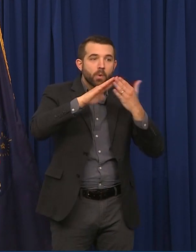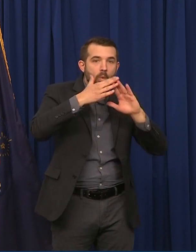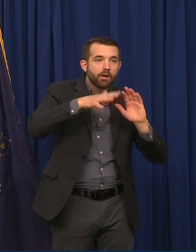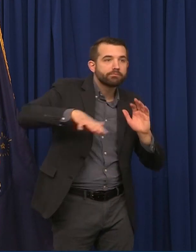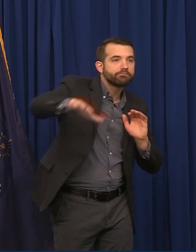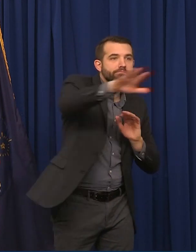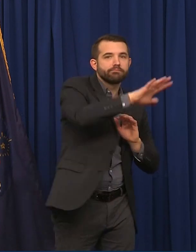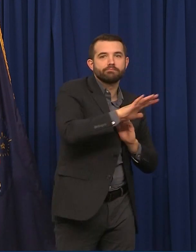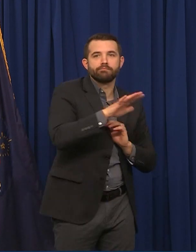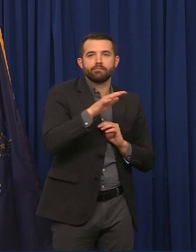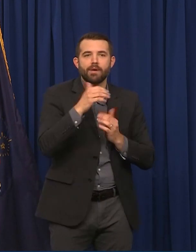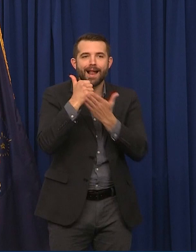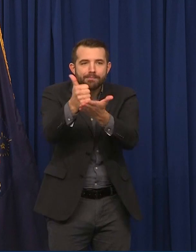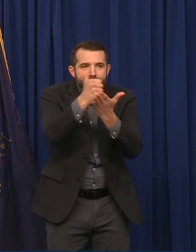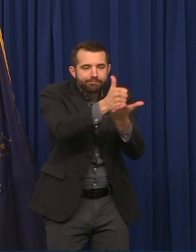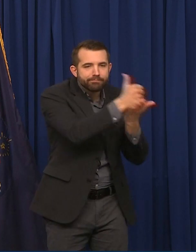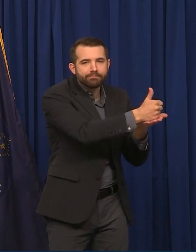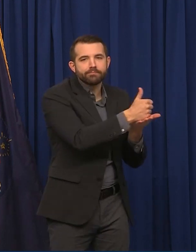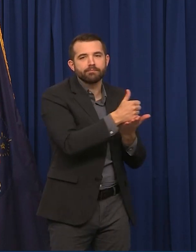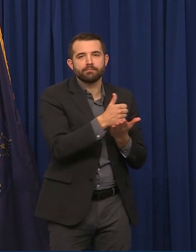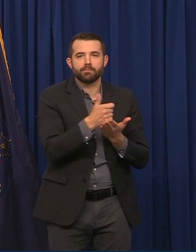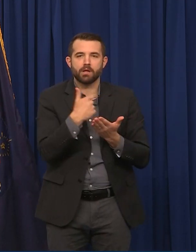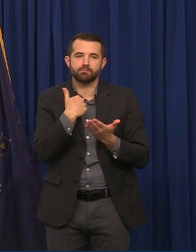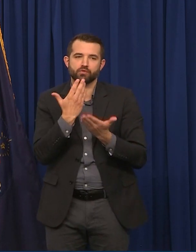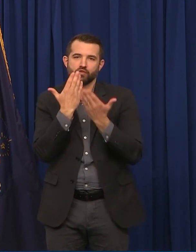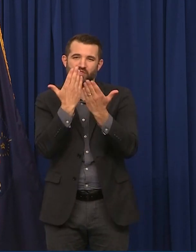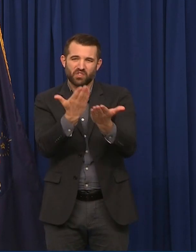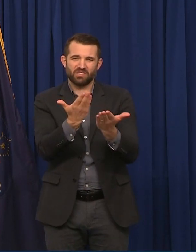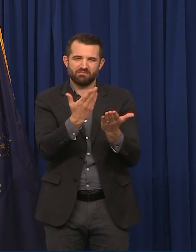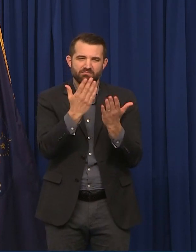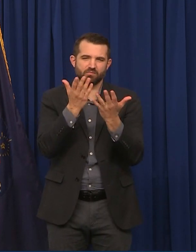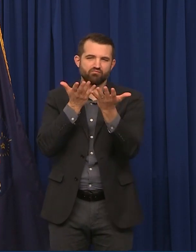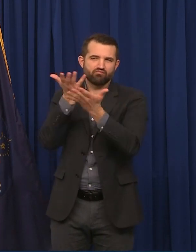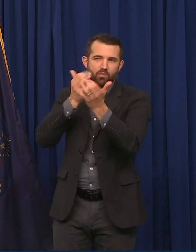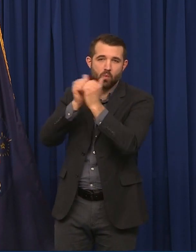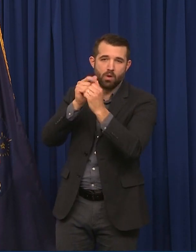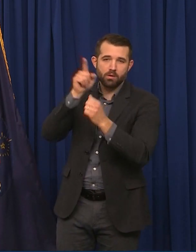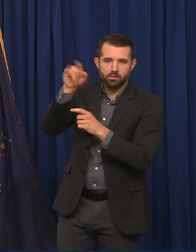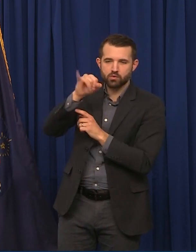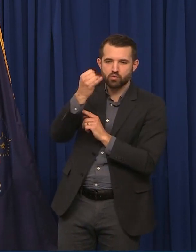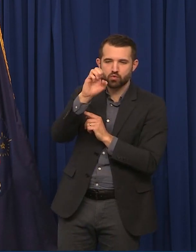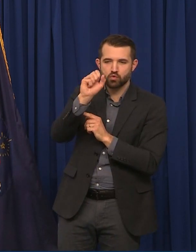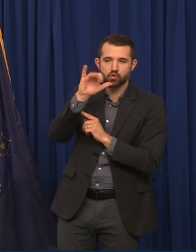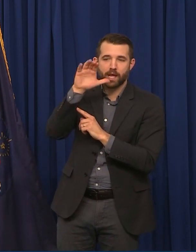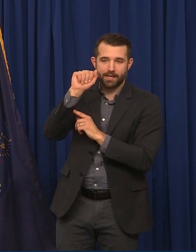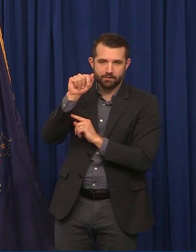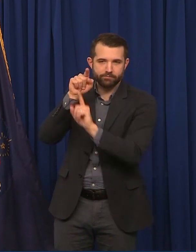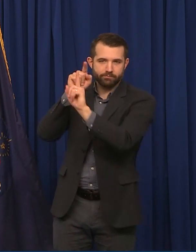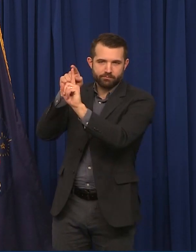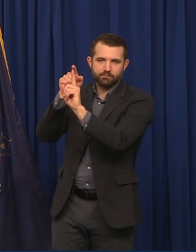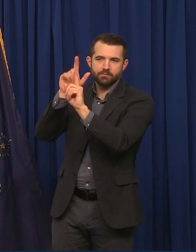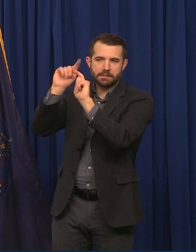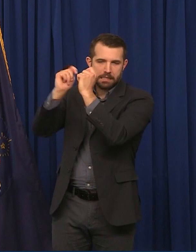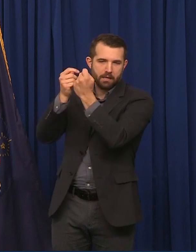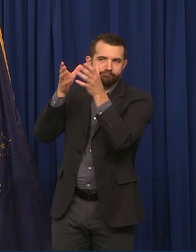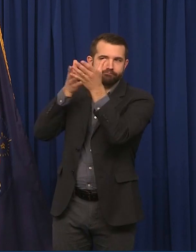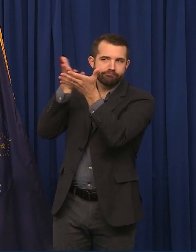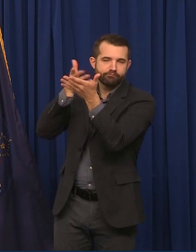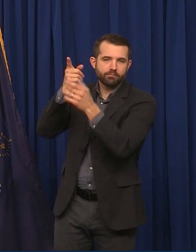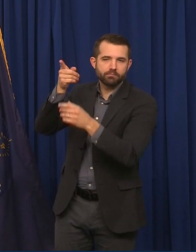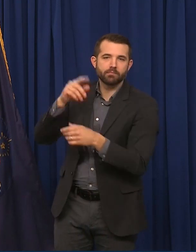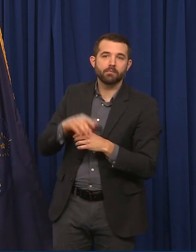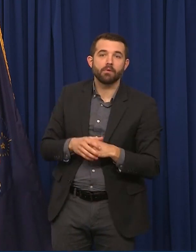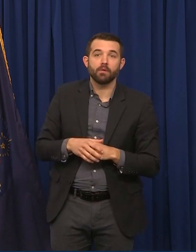of the specifics. But let me just concur in all fronts that we are all of us, deeply concerned about